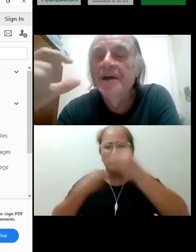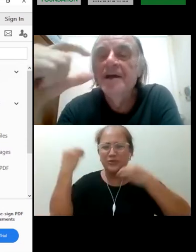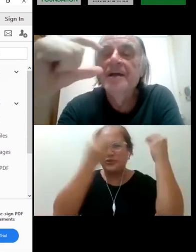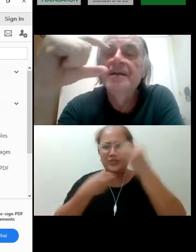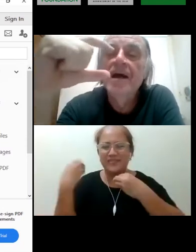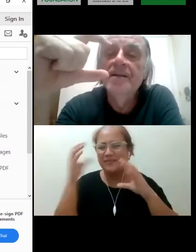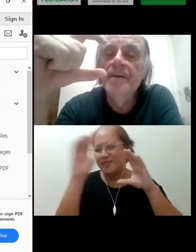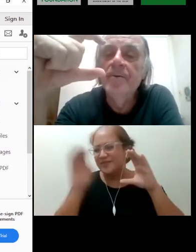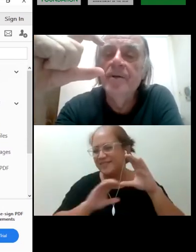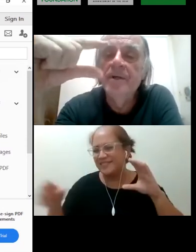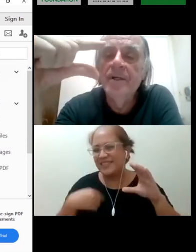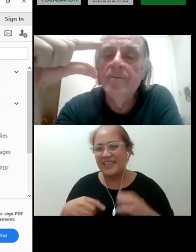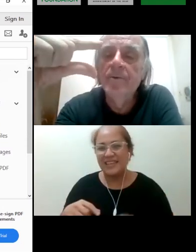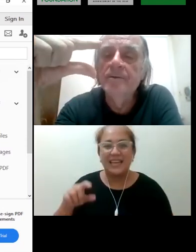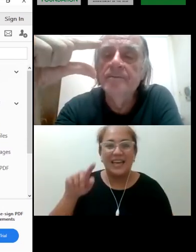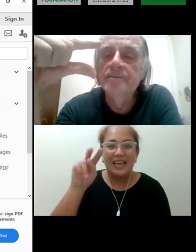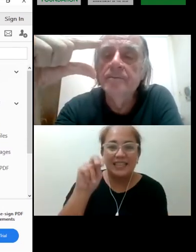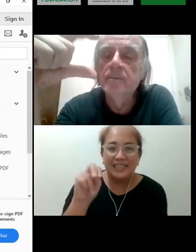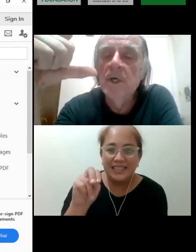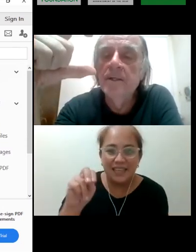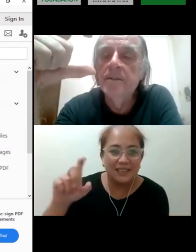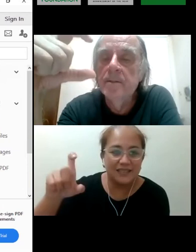anyway, non-tapered, tapered,